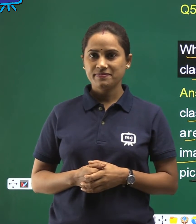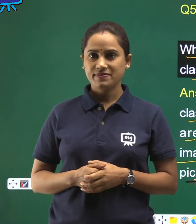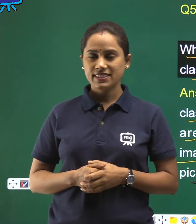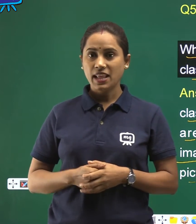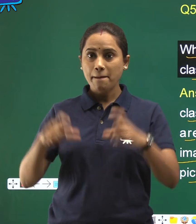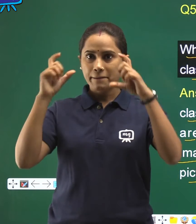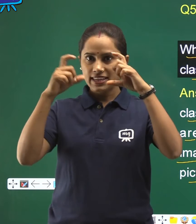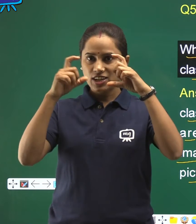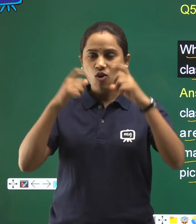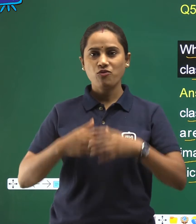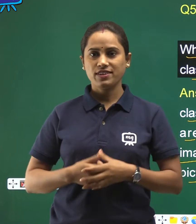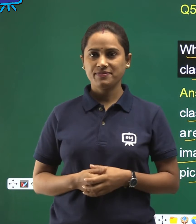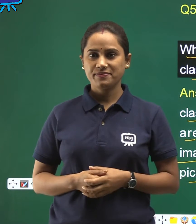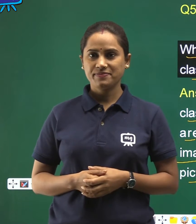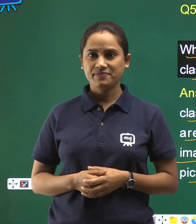picture of